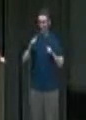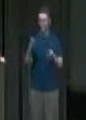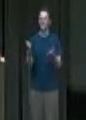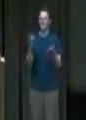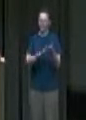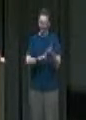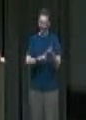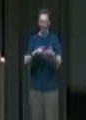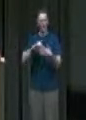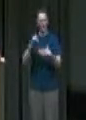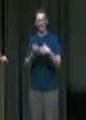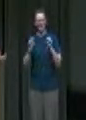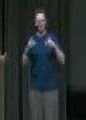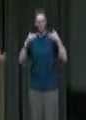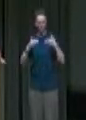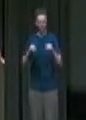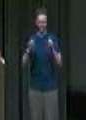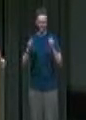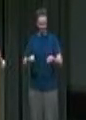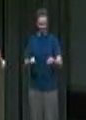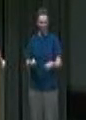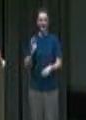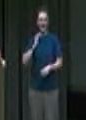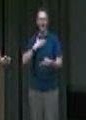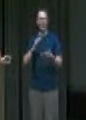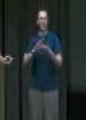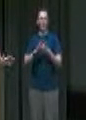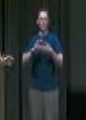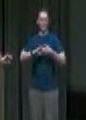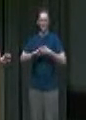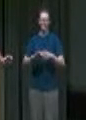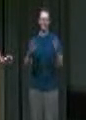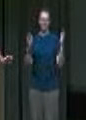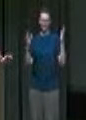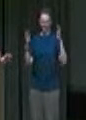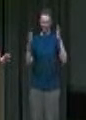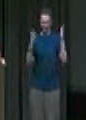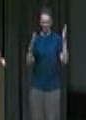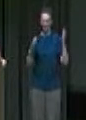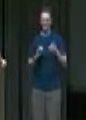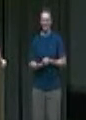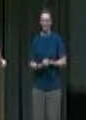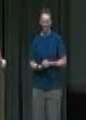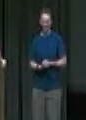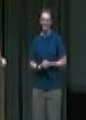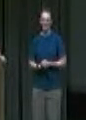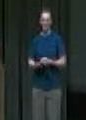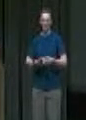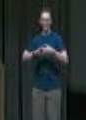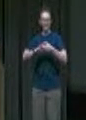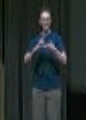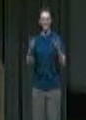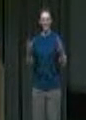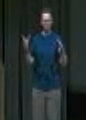able to move forward. So our partners have come together and funded it.